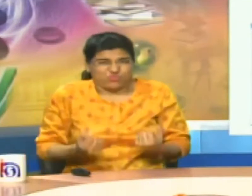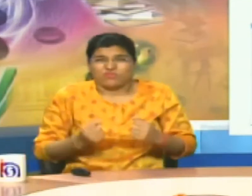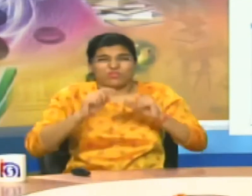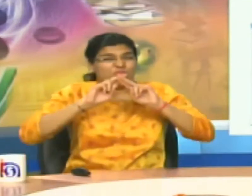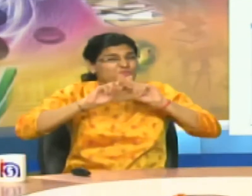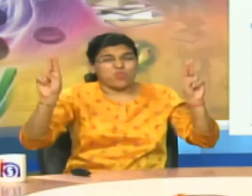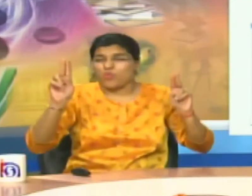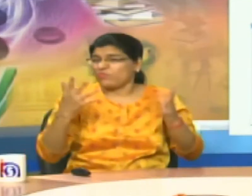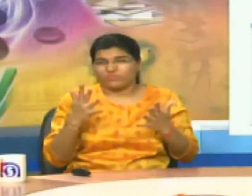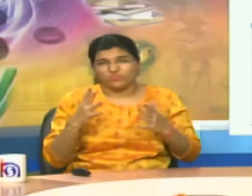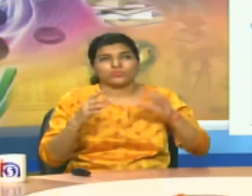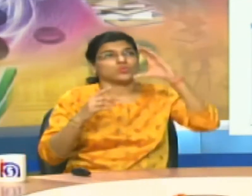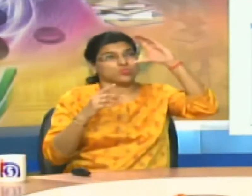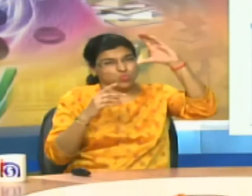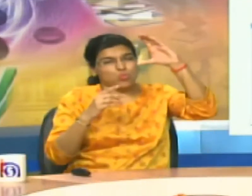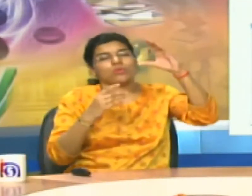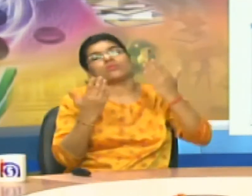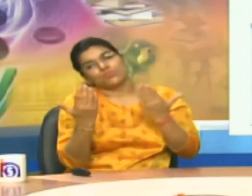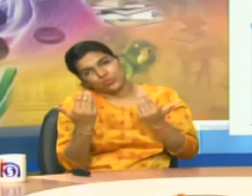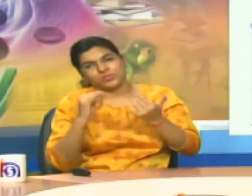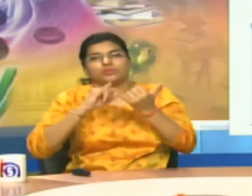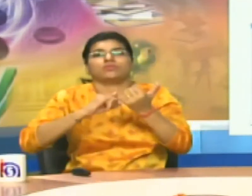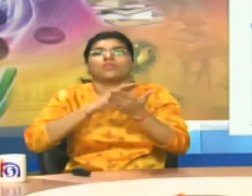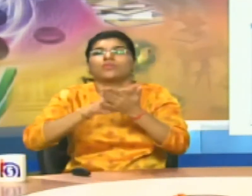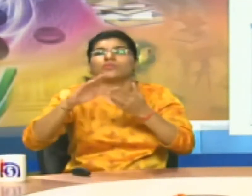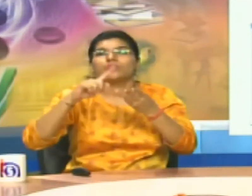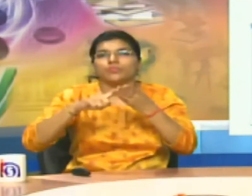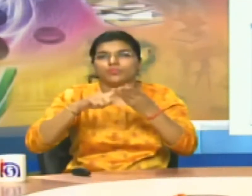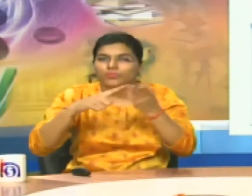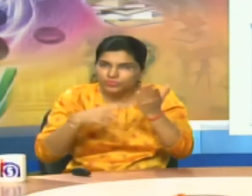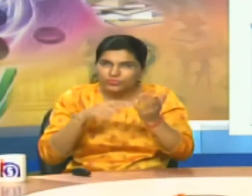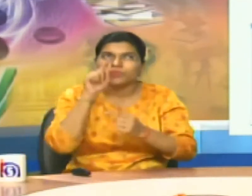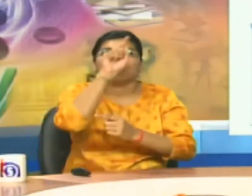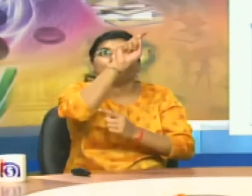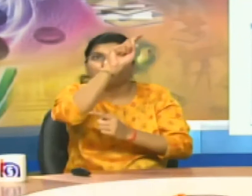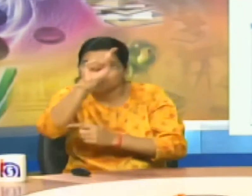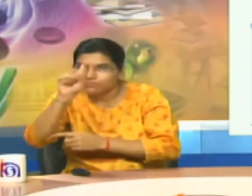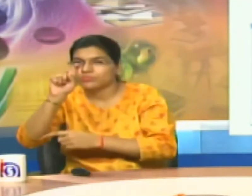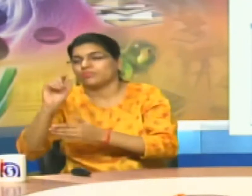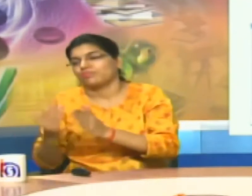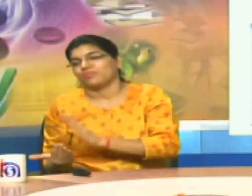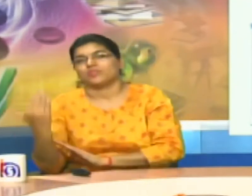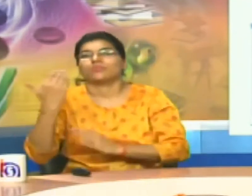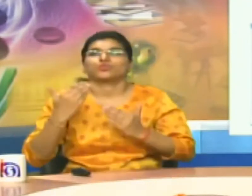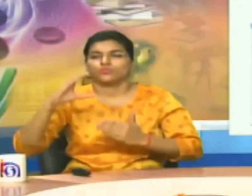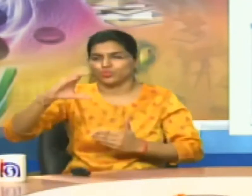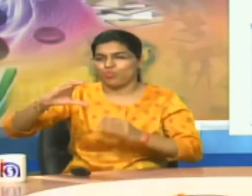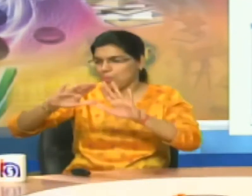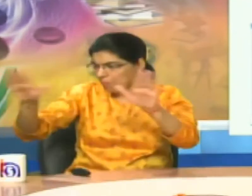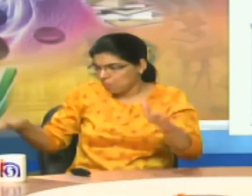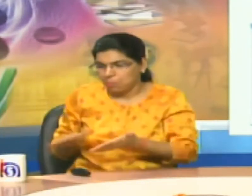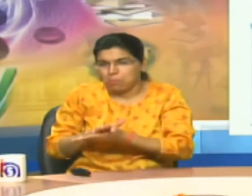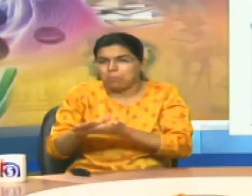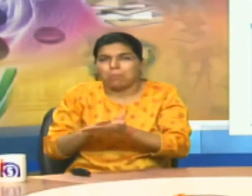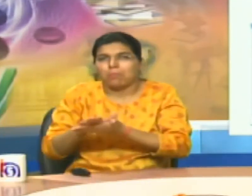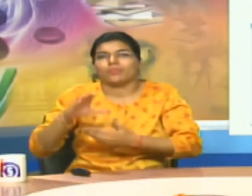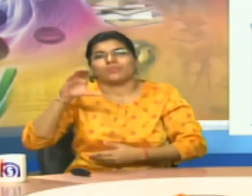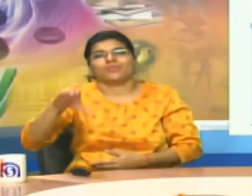portion instead of a big sheet. That is also used, and we use this sheet for taking